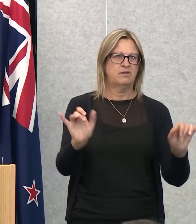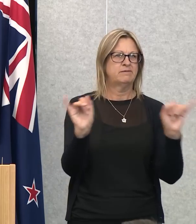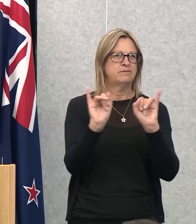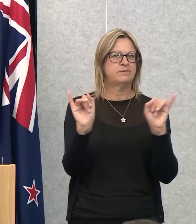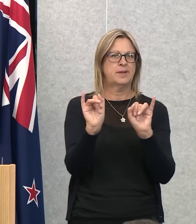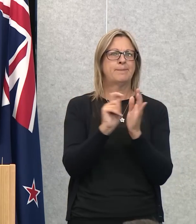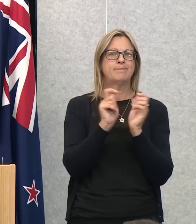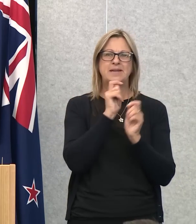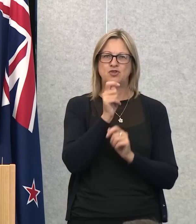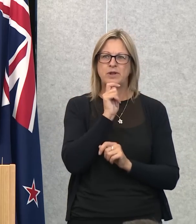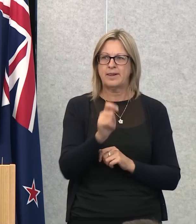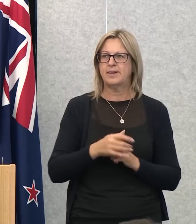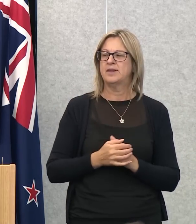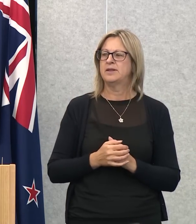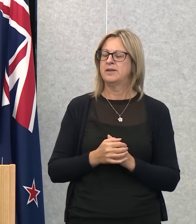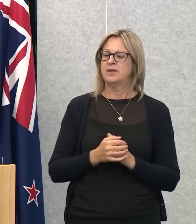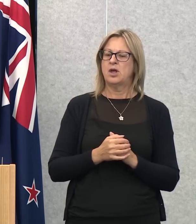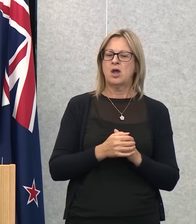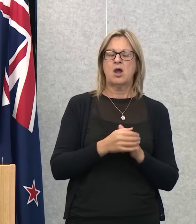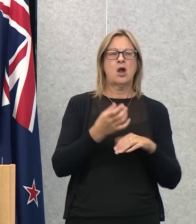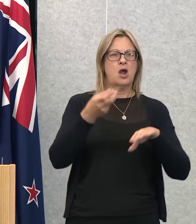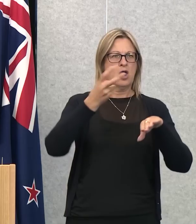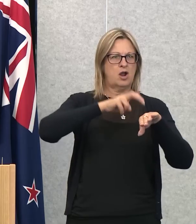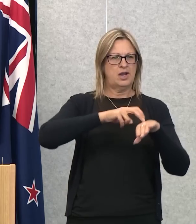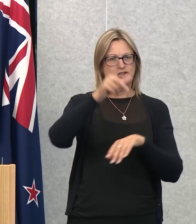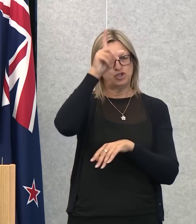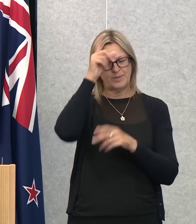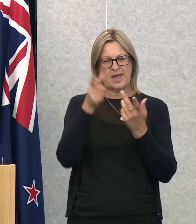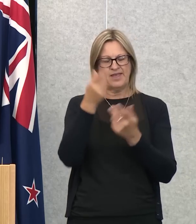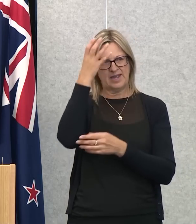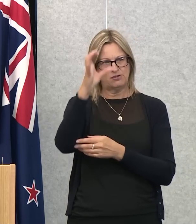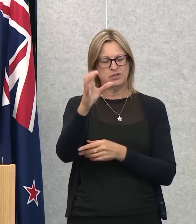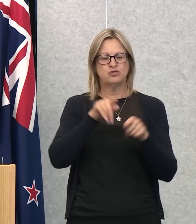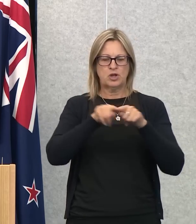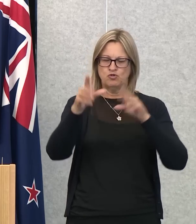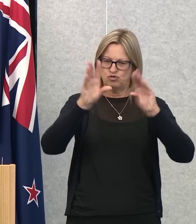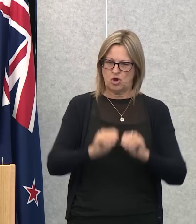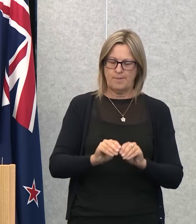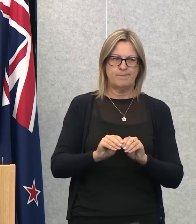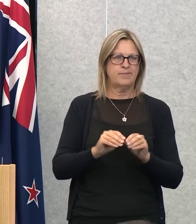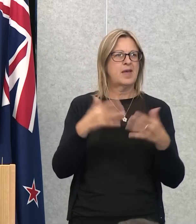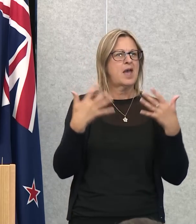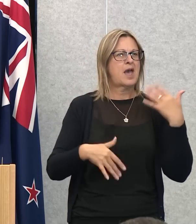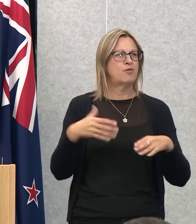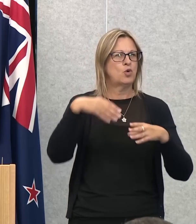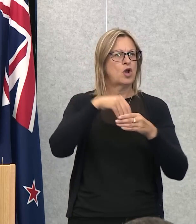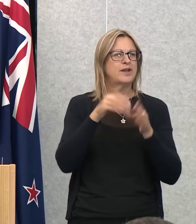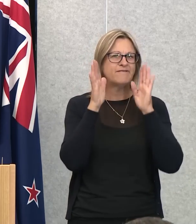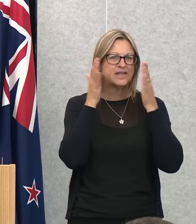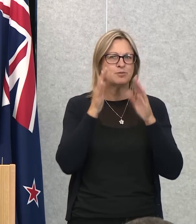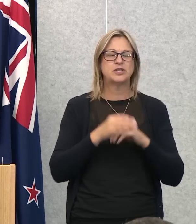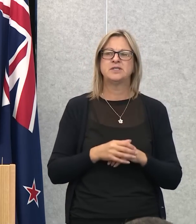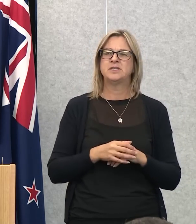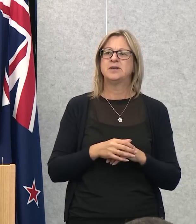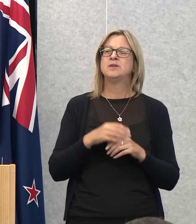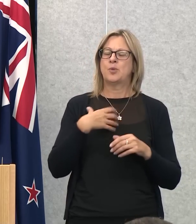Ireland, Germany and others have also looked to put in place measures to address harmful content, which reflects the broader international community's view that more needs